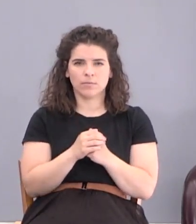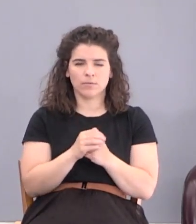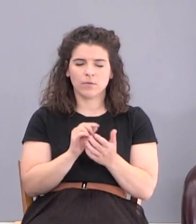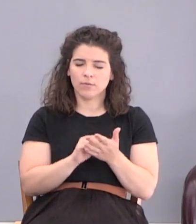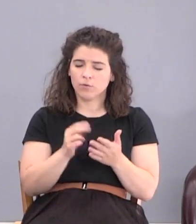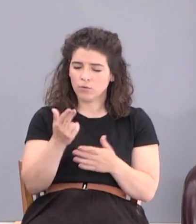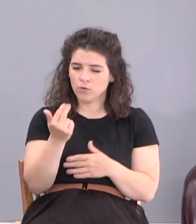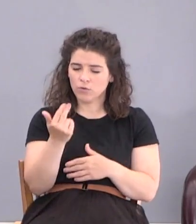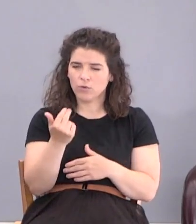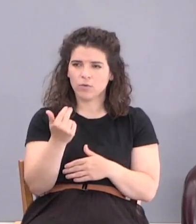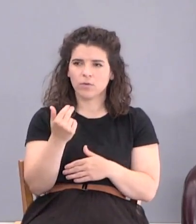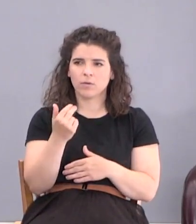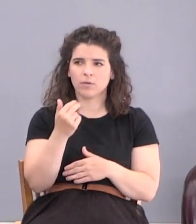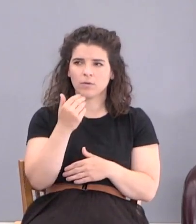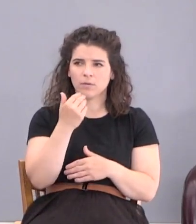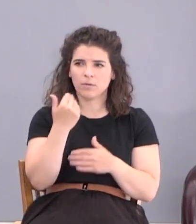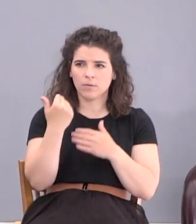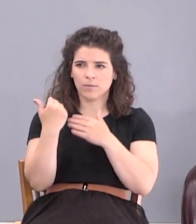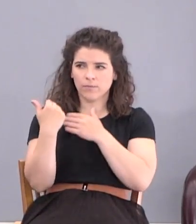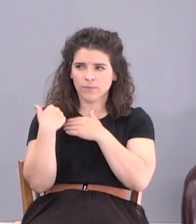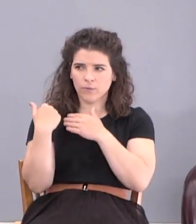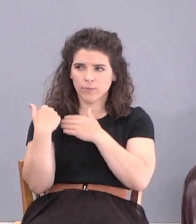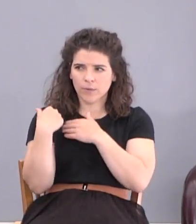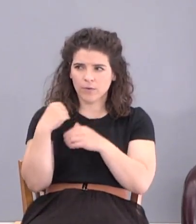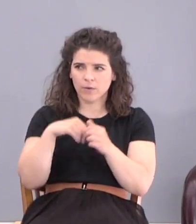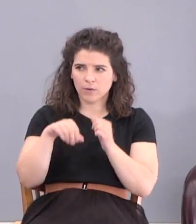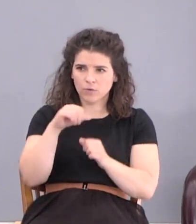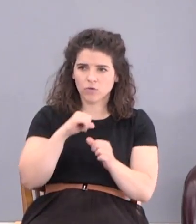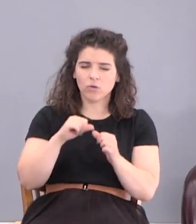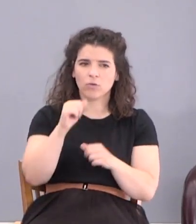Verse 13, forbearing one another, forgiving one another.